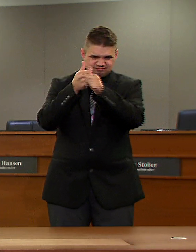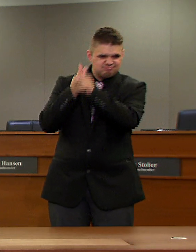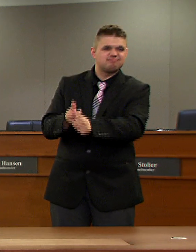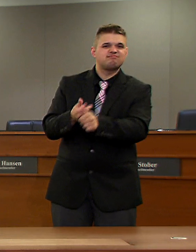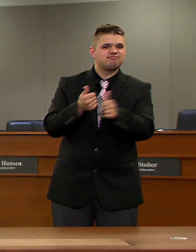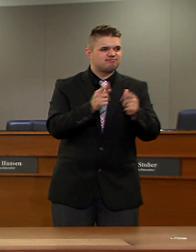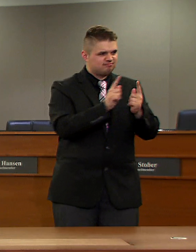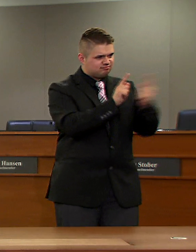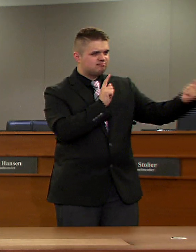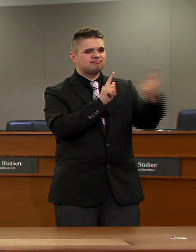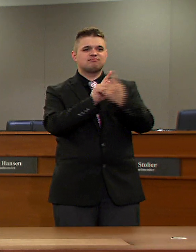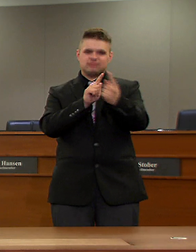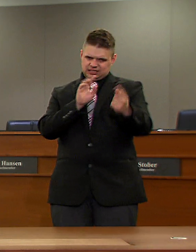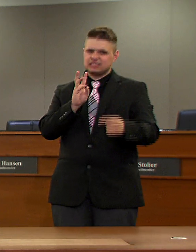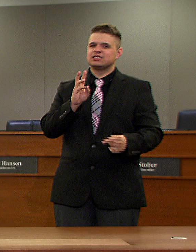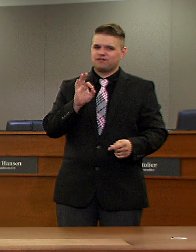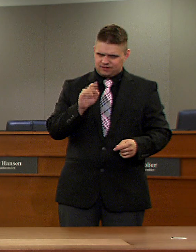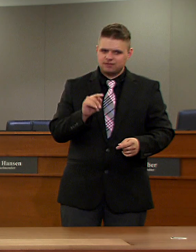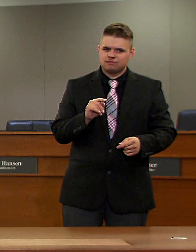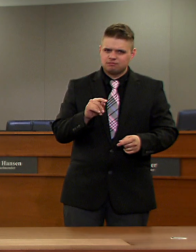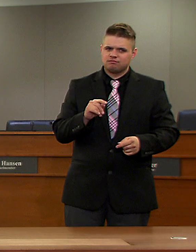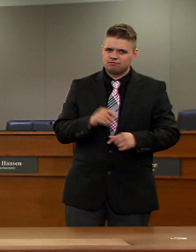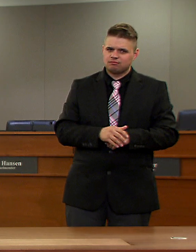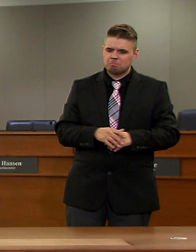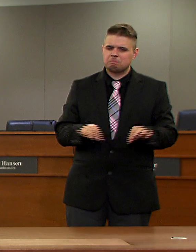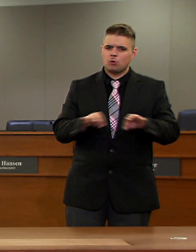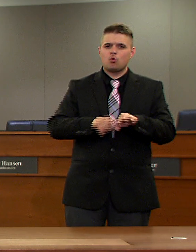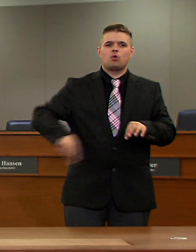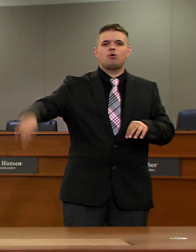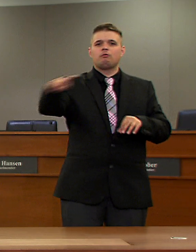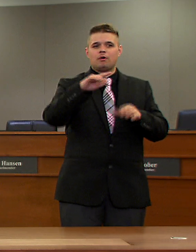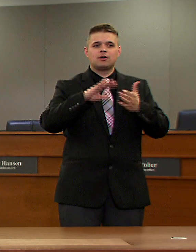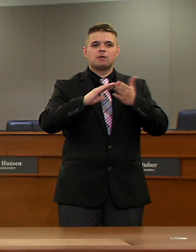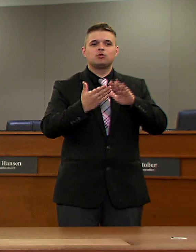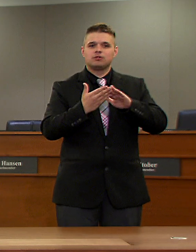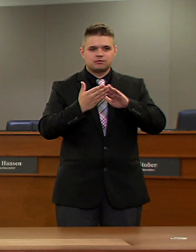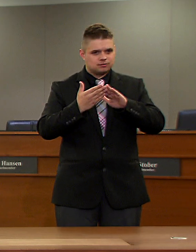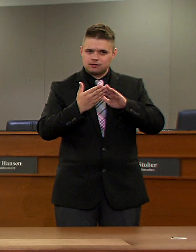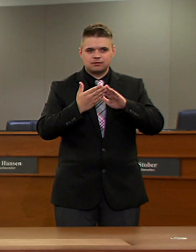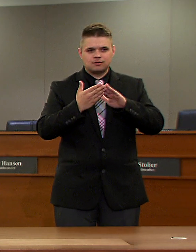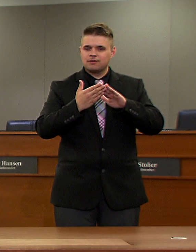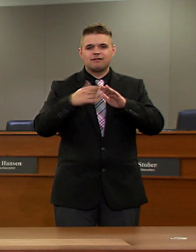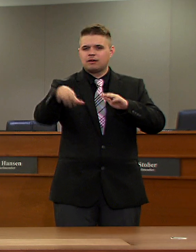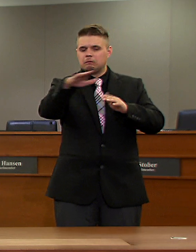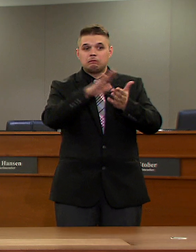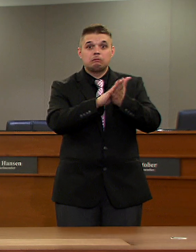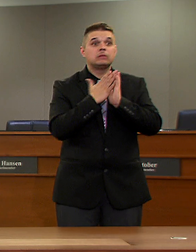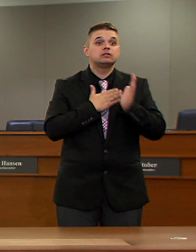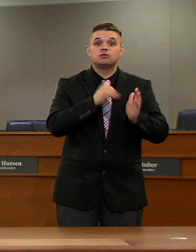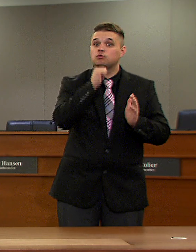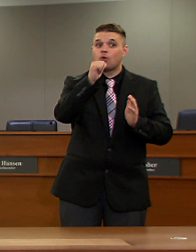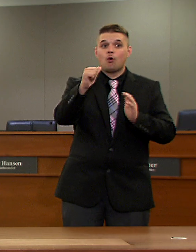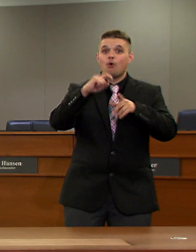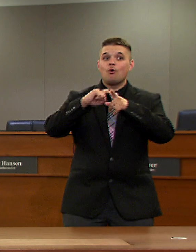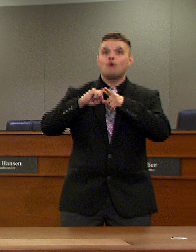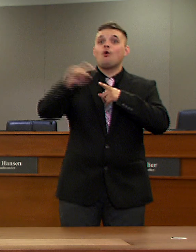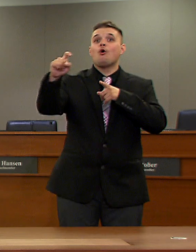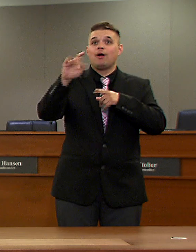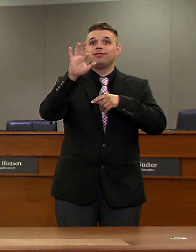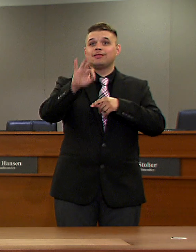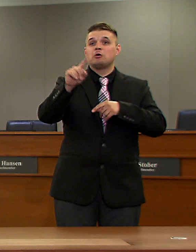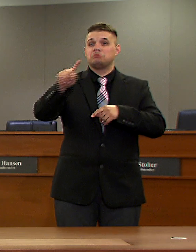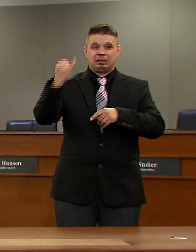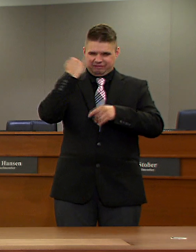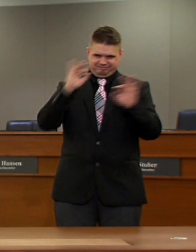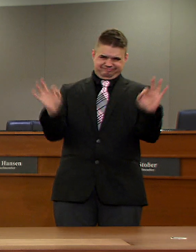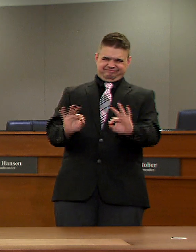community members also do not call 911 for non-emergencies. If there